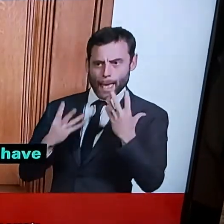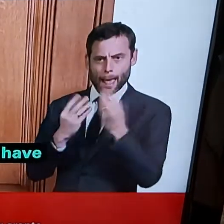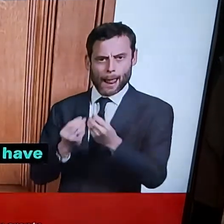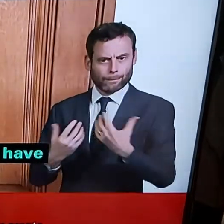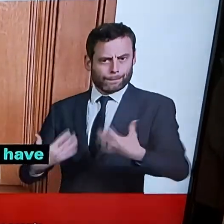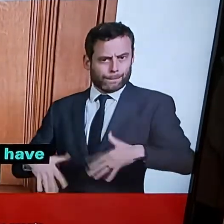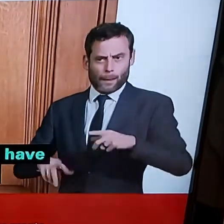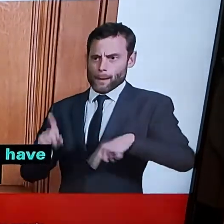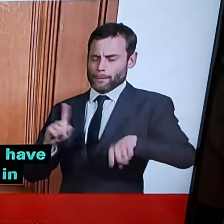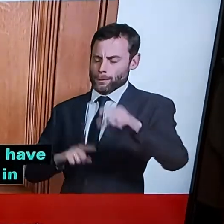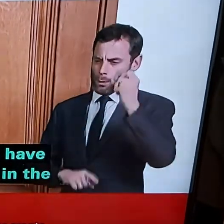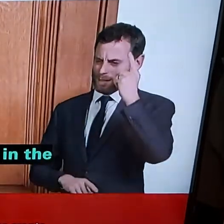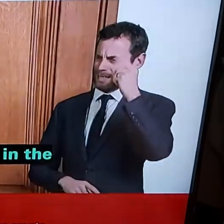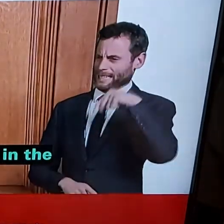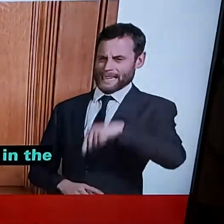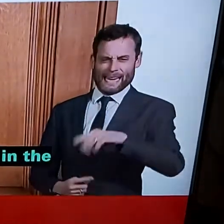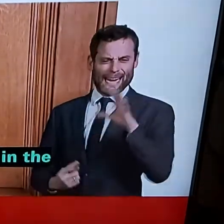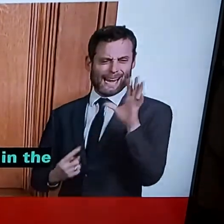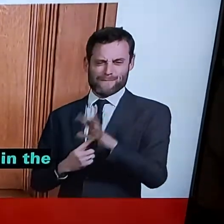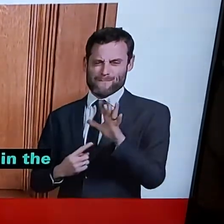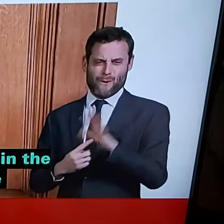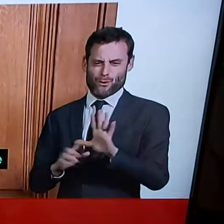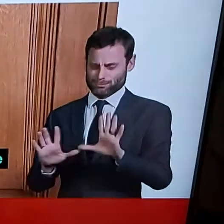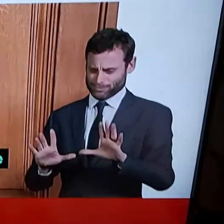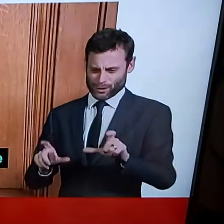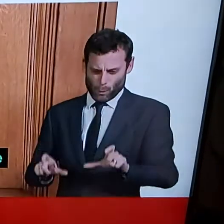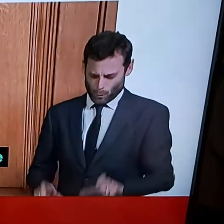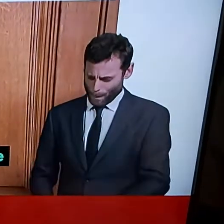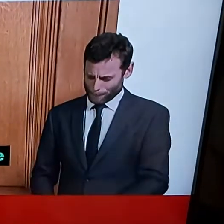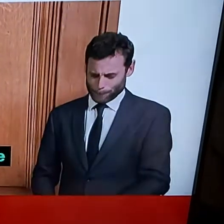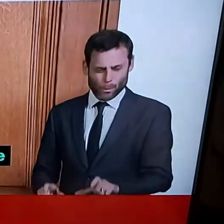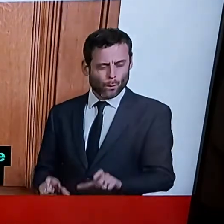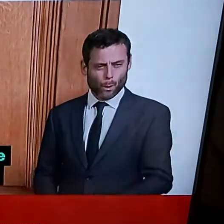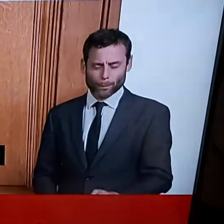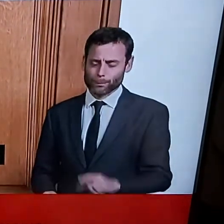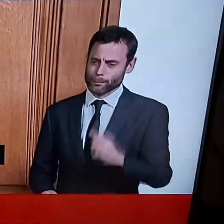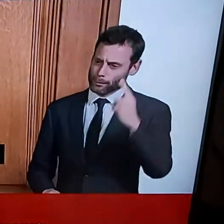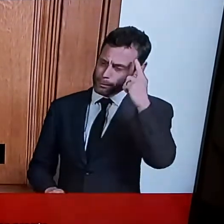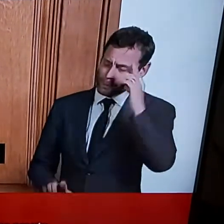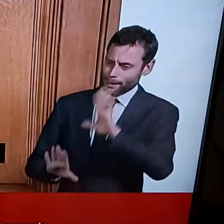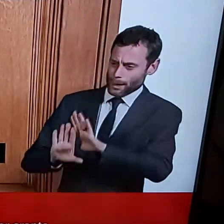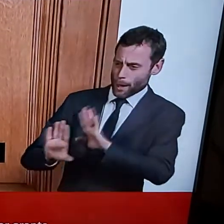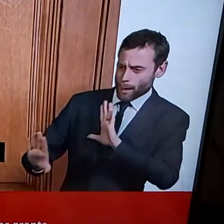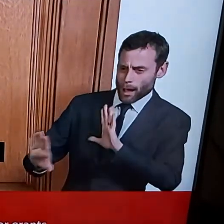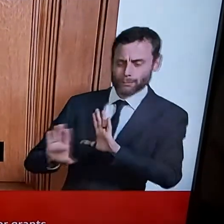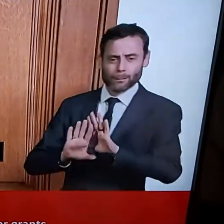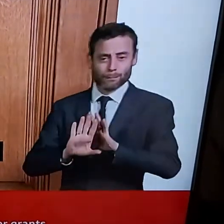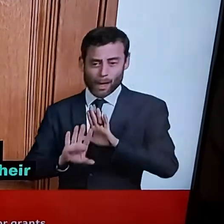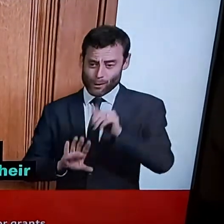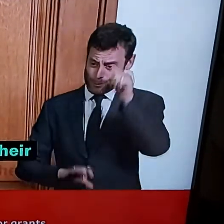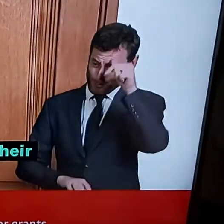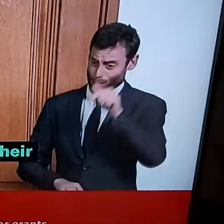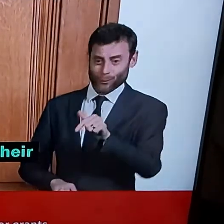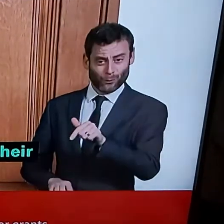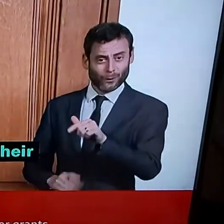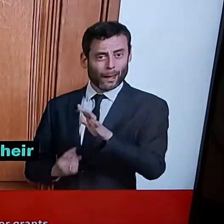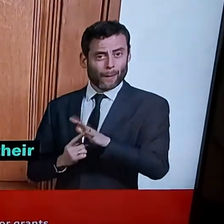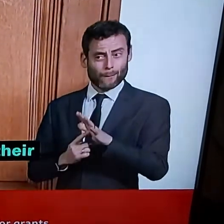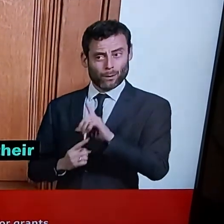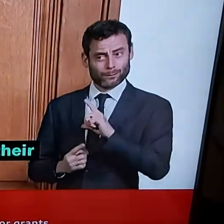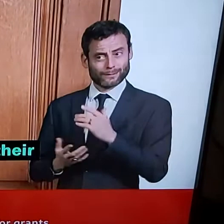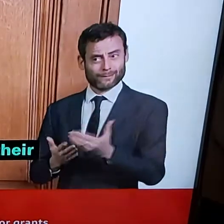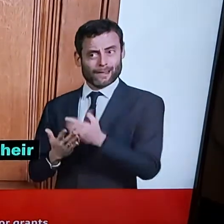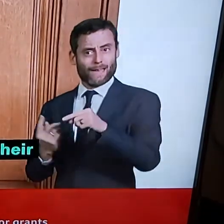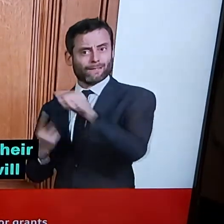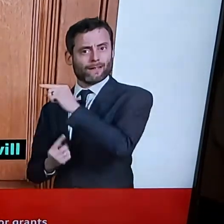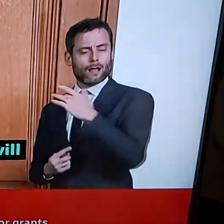really understood that this is something very serious, and their actions, wherever they are, will save lives. So too early to say yet, but I think